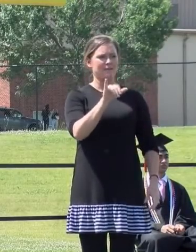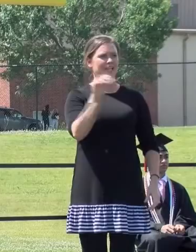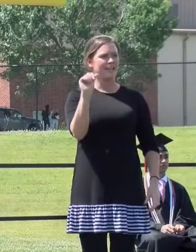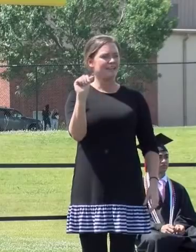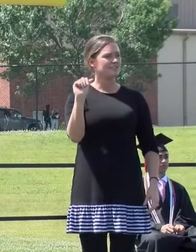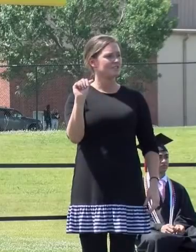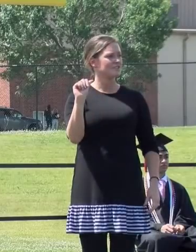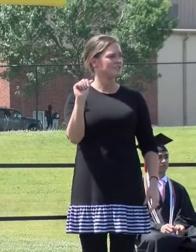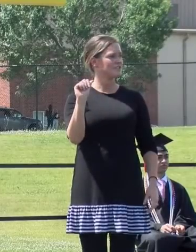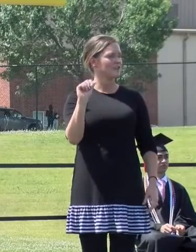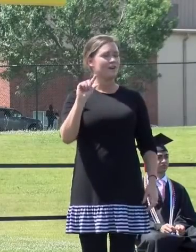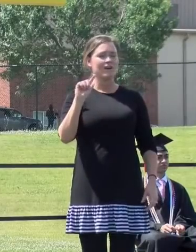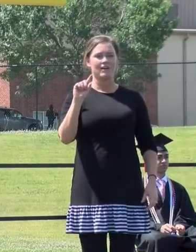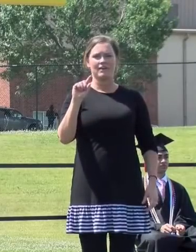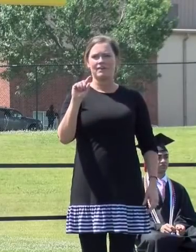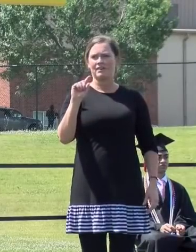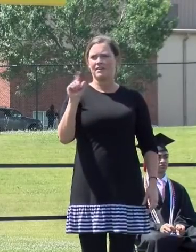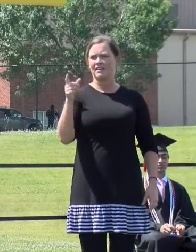Atchison,